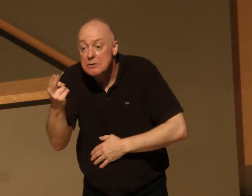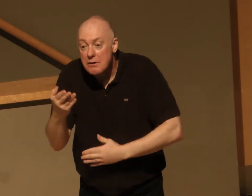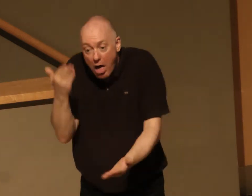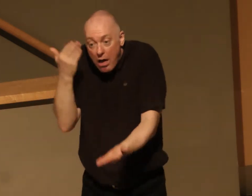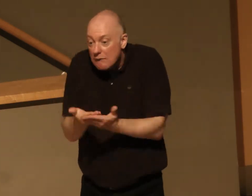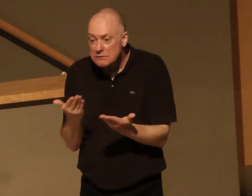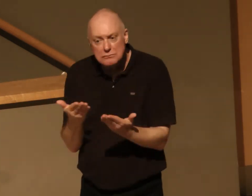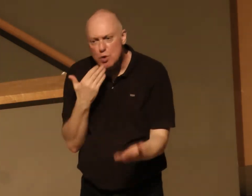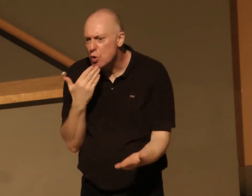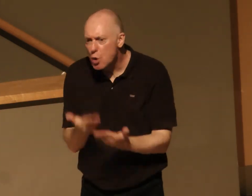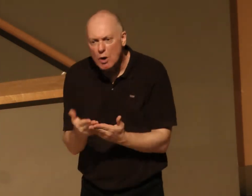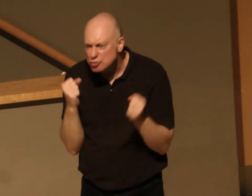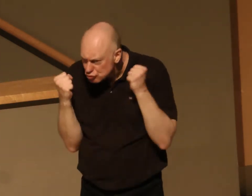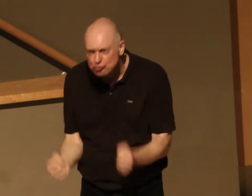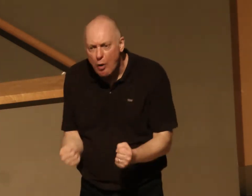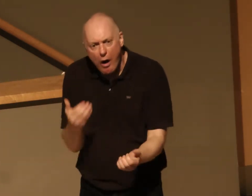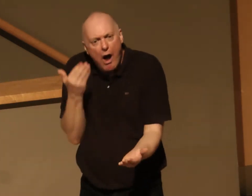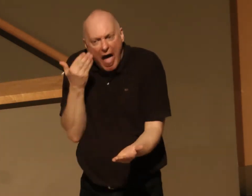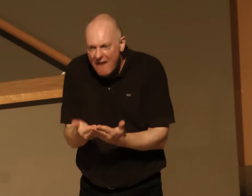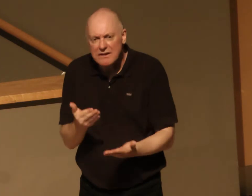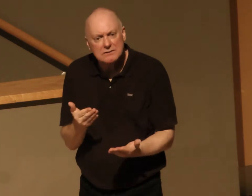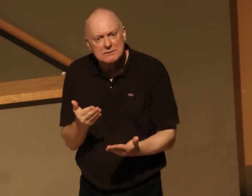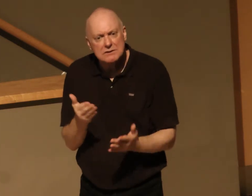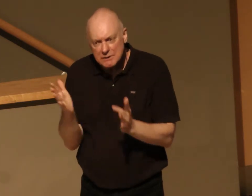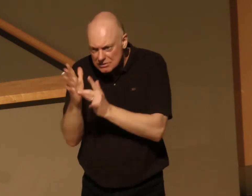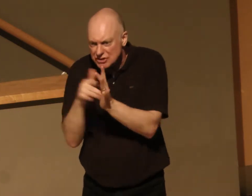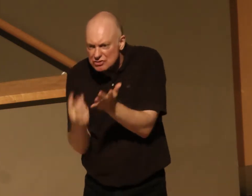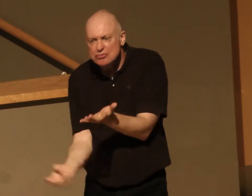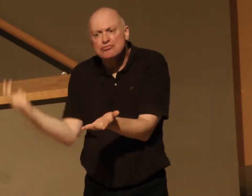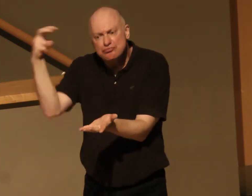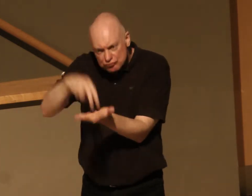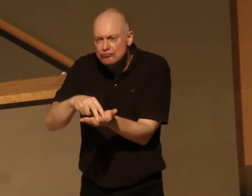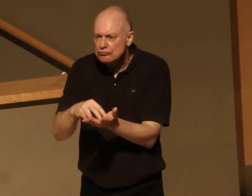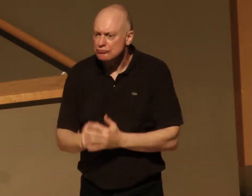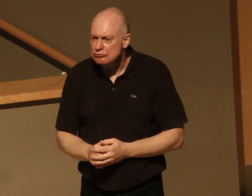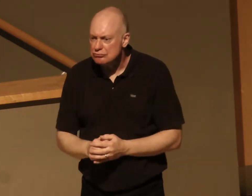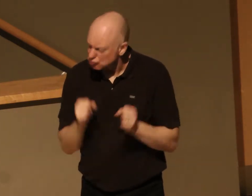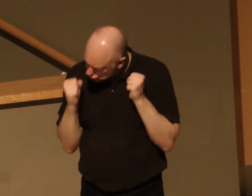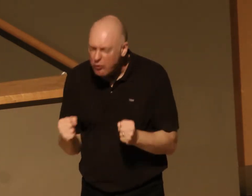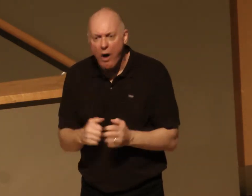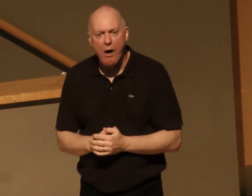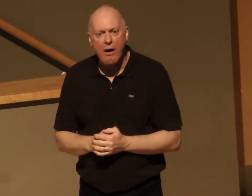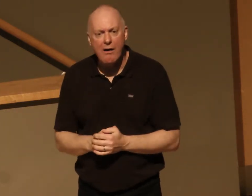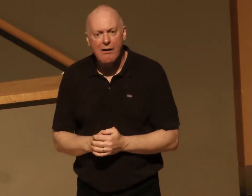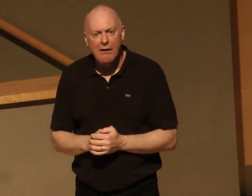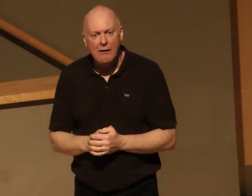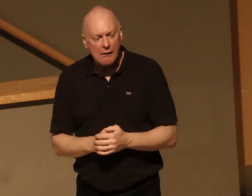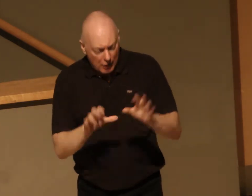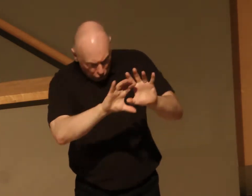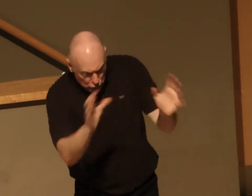and very strong for the resurrection of Jesus Christ. We have the empty tomb, for example.